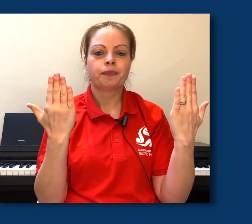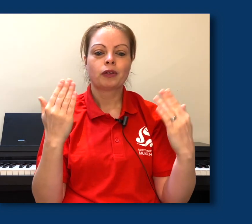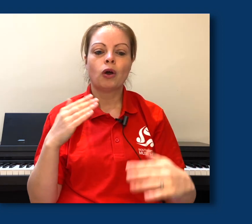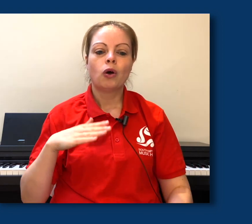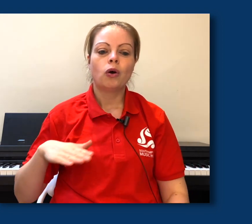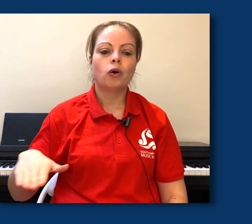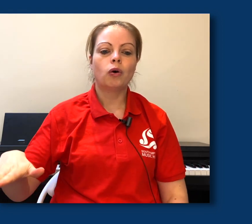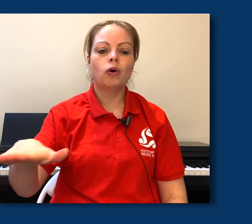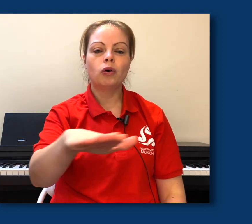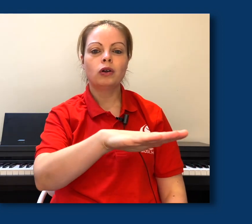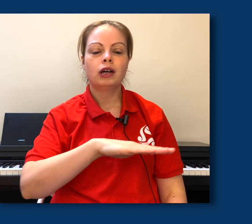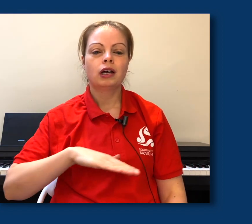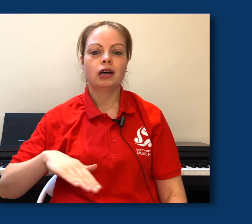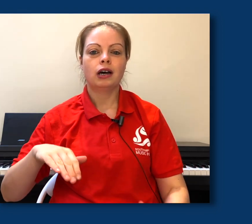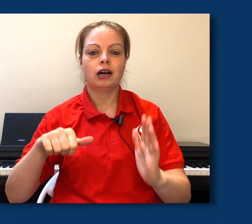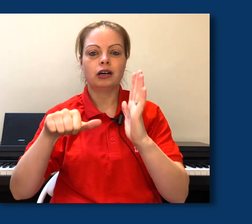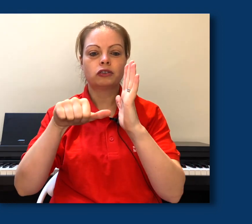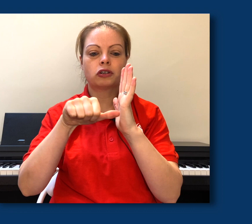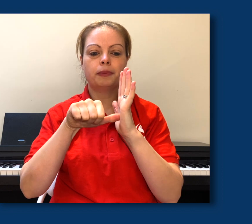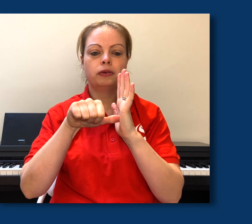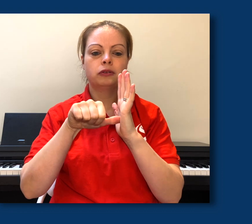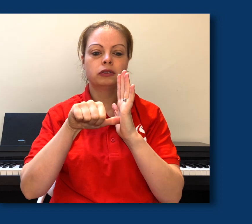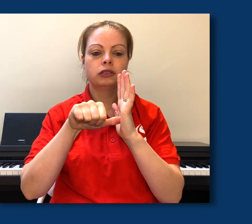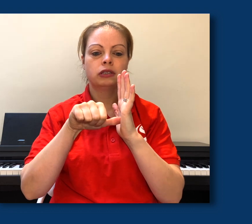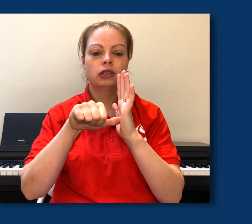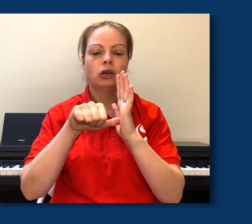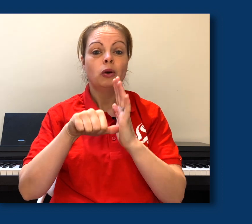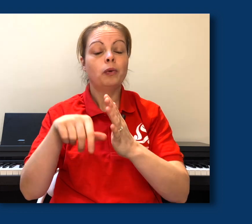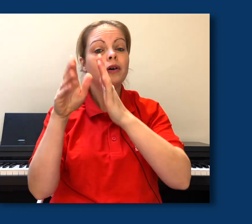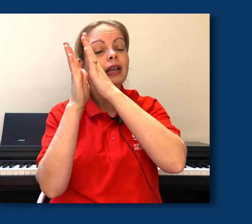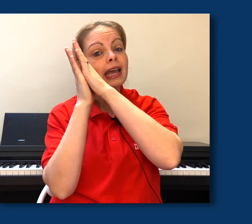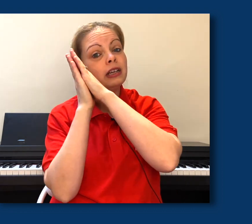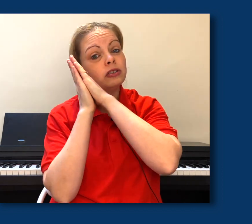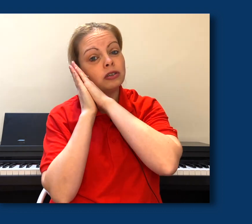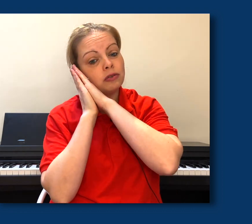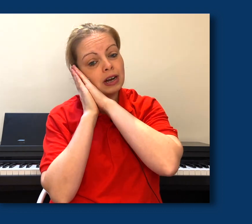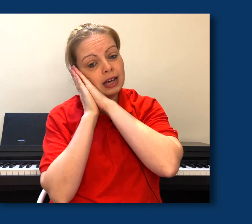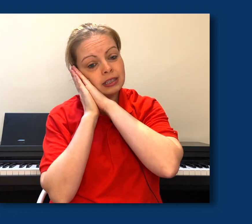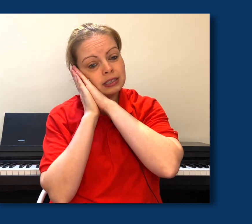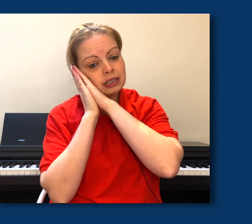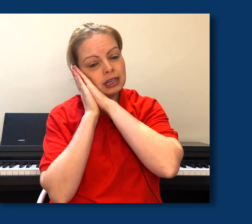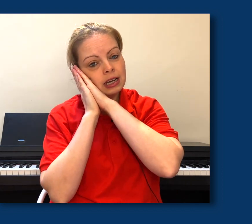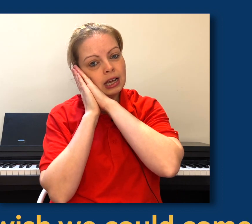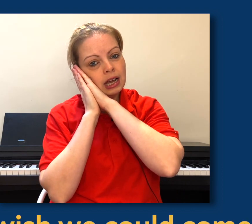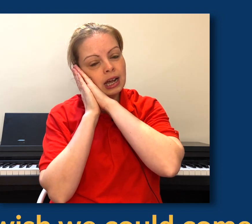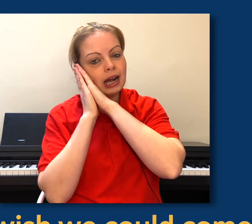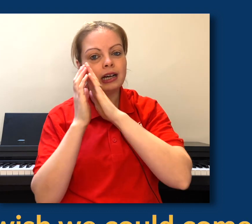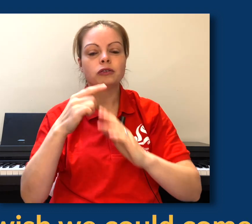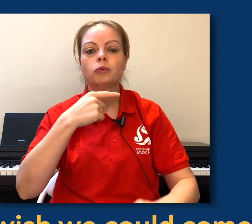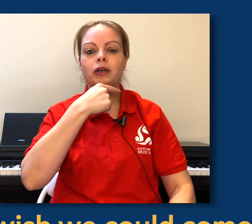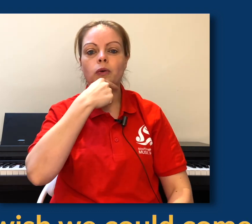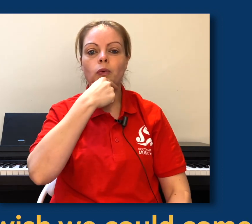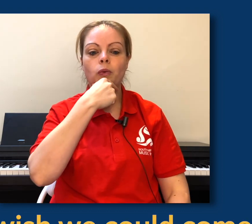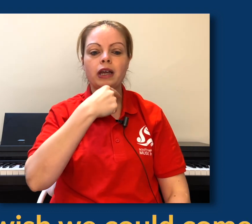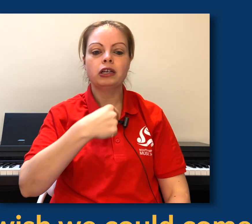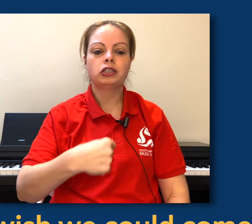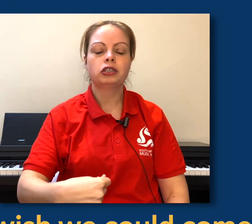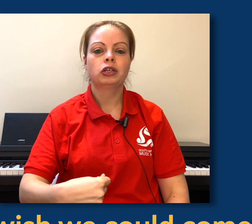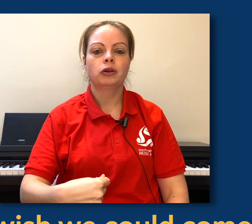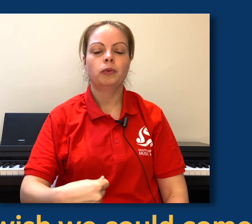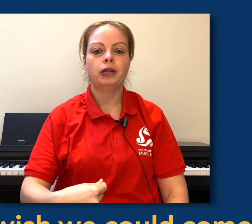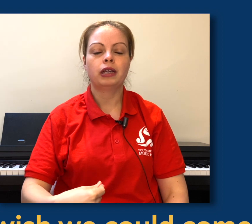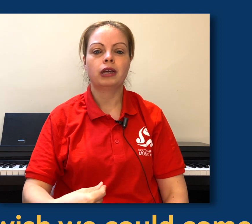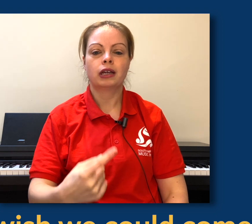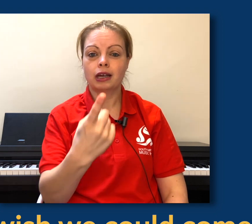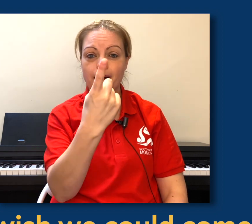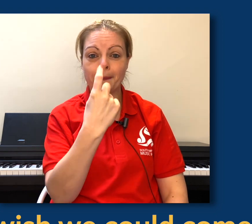days. All our troubles we'll lay to rest, and we'll